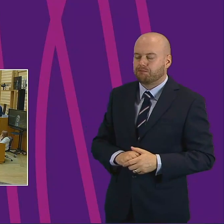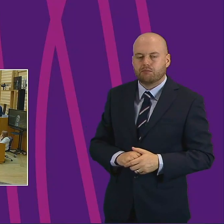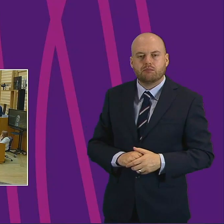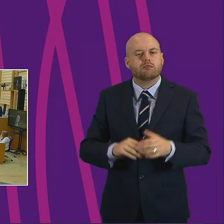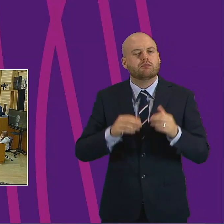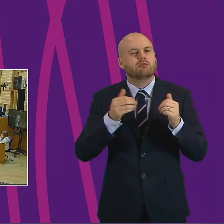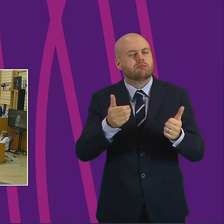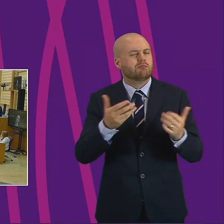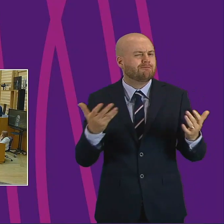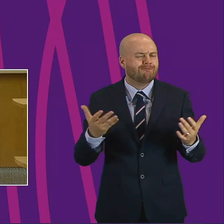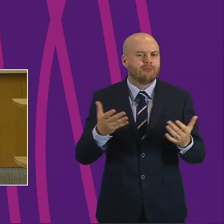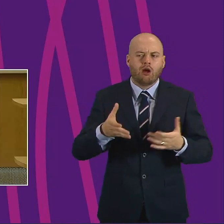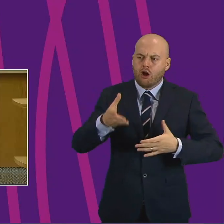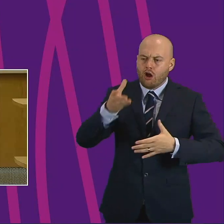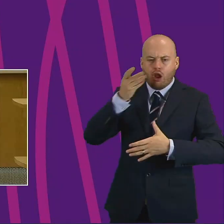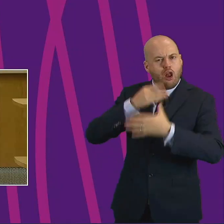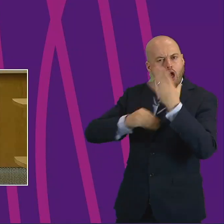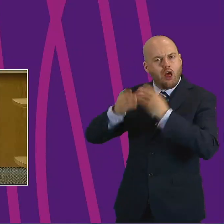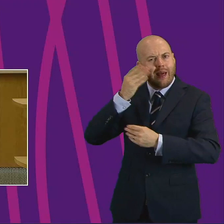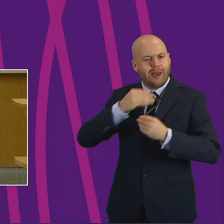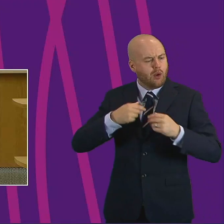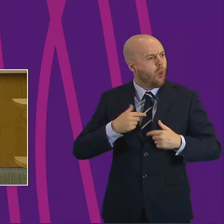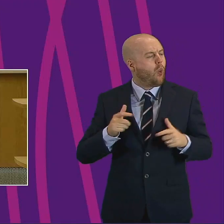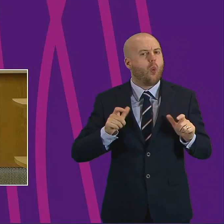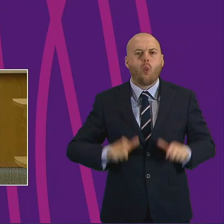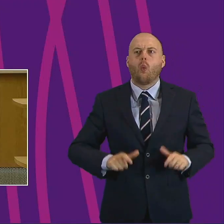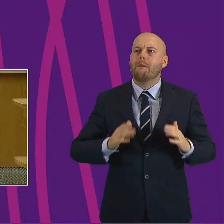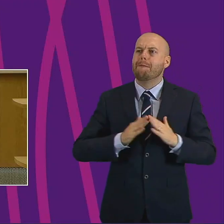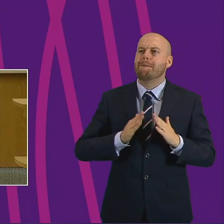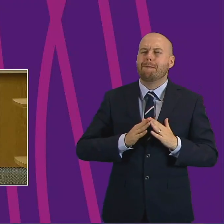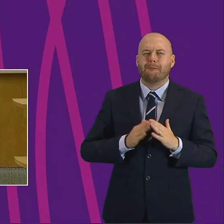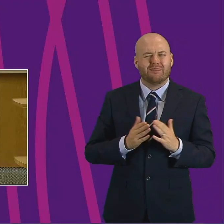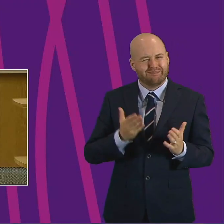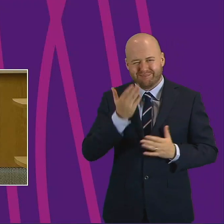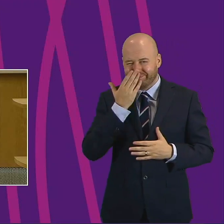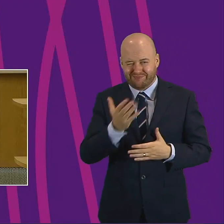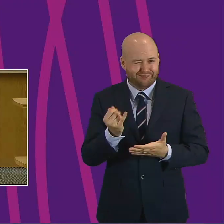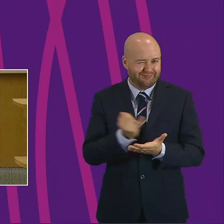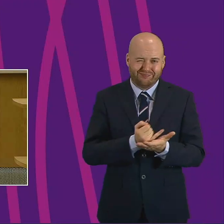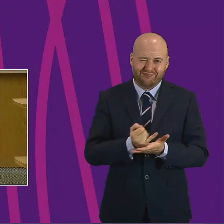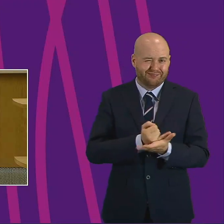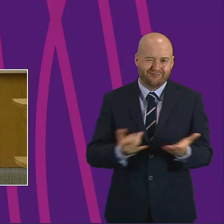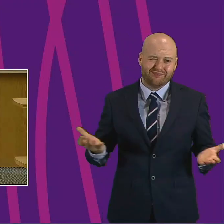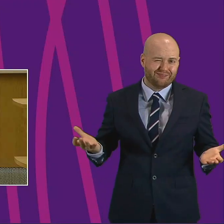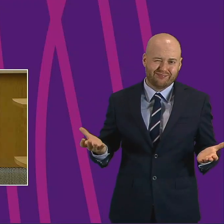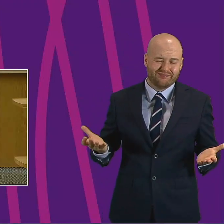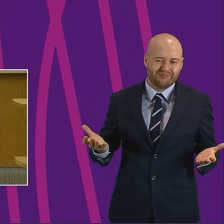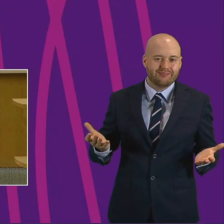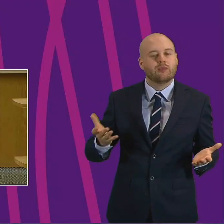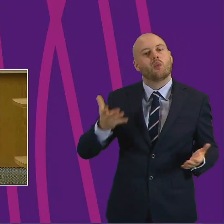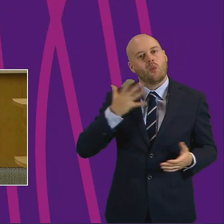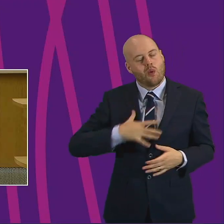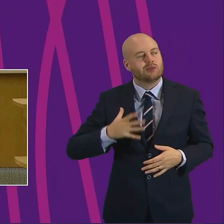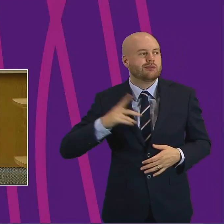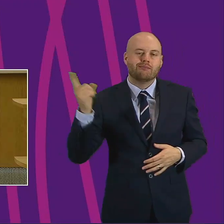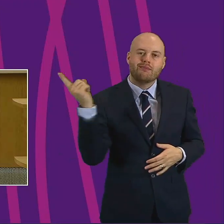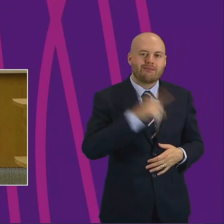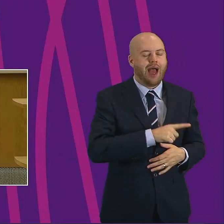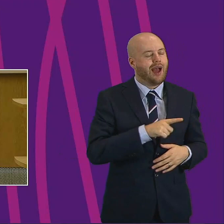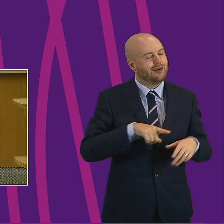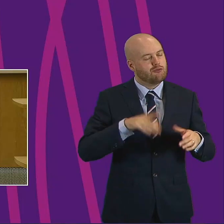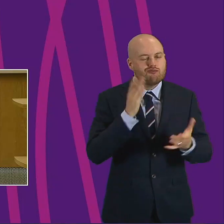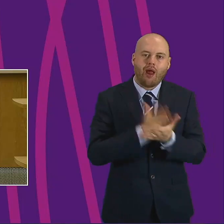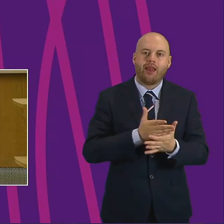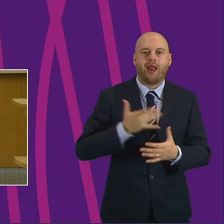home-based learning that they have been doing just doesn't work, and it is no substitute whatsoever for real-life school-based education." He said